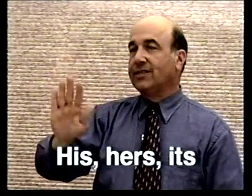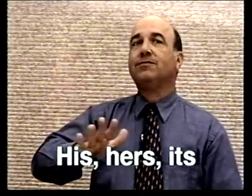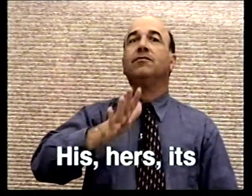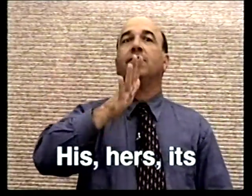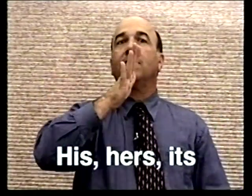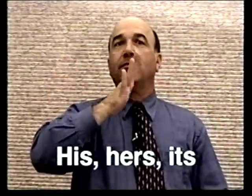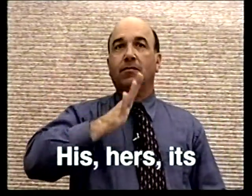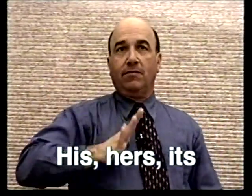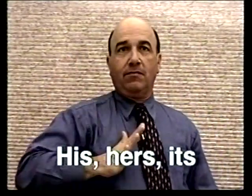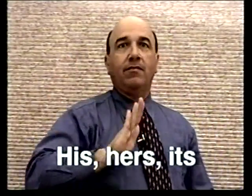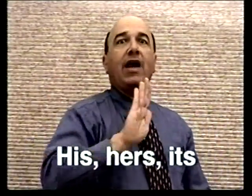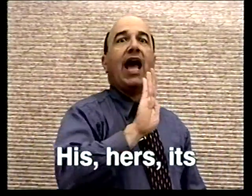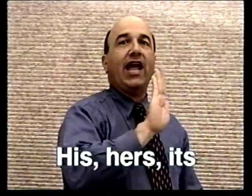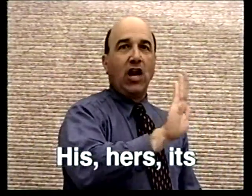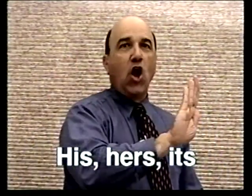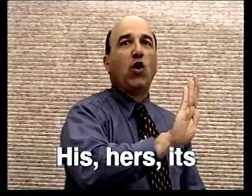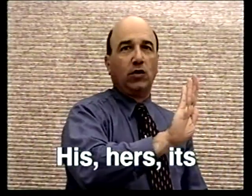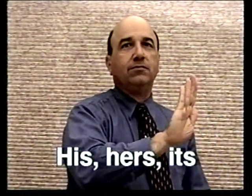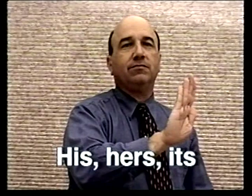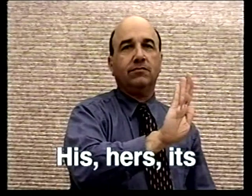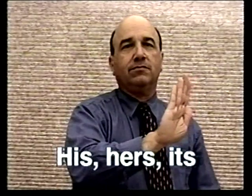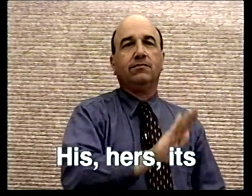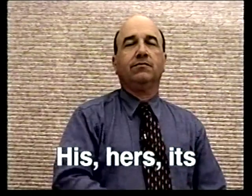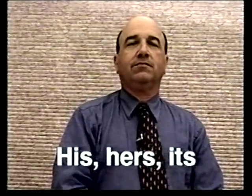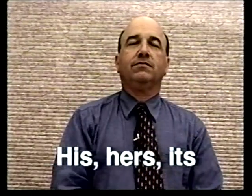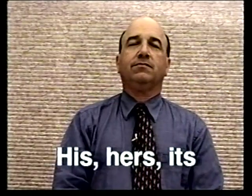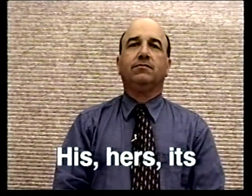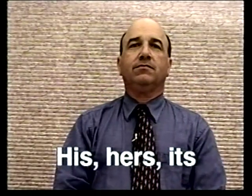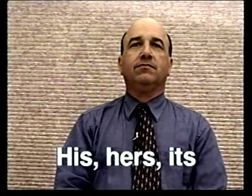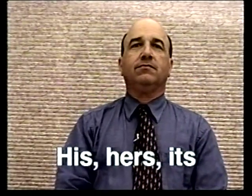his, and her.